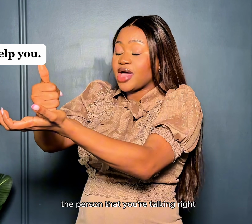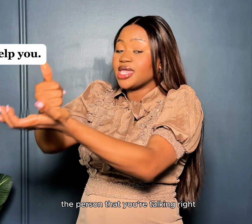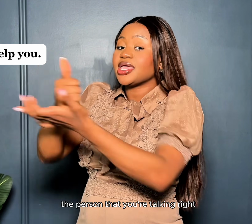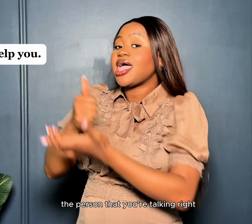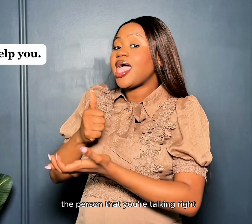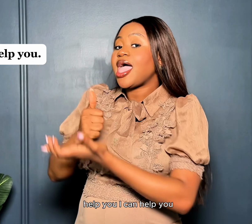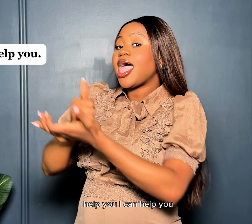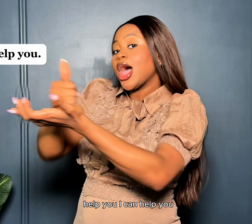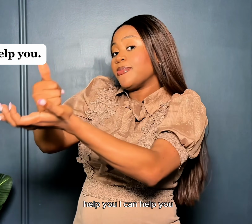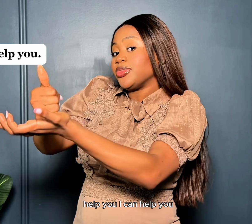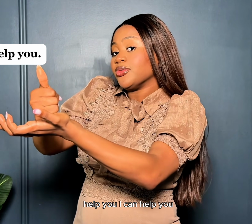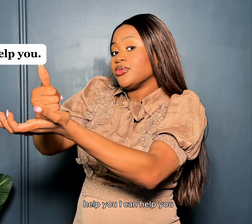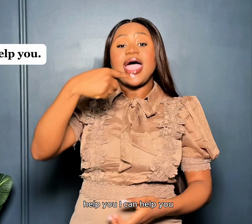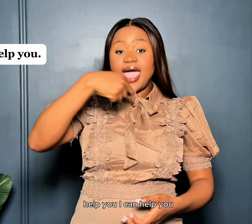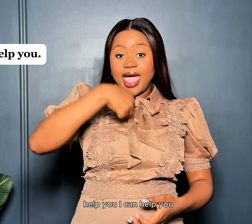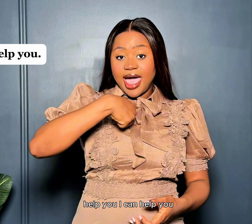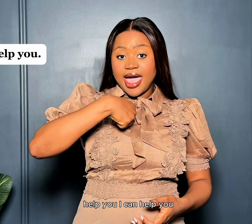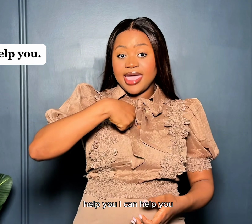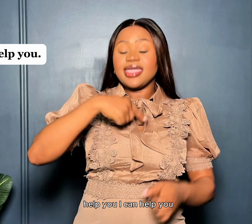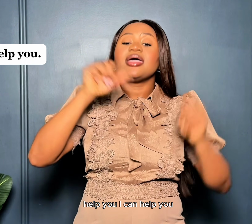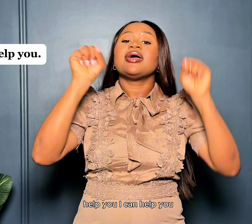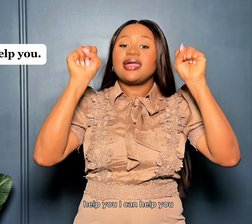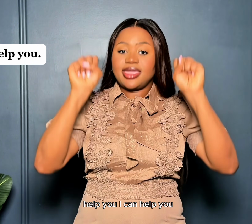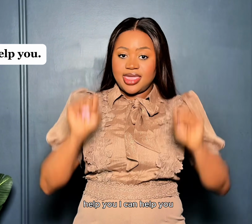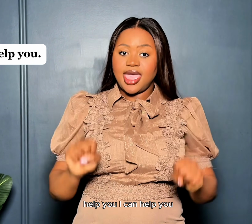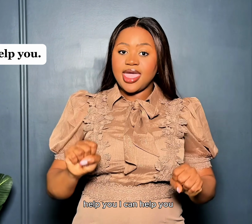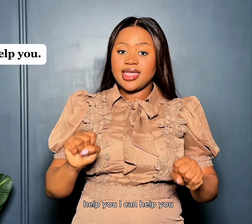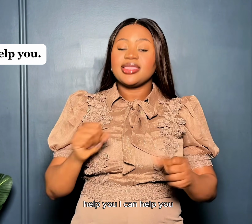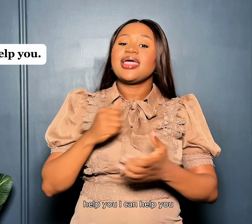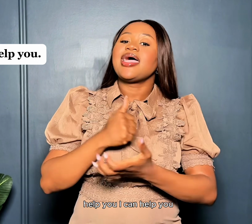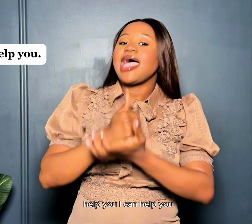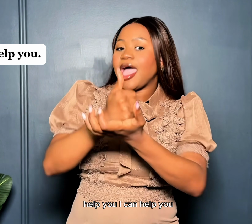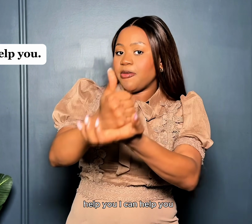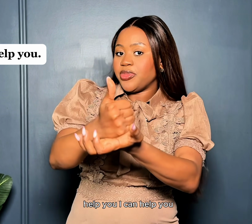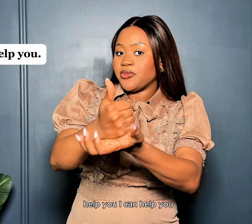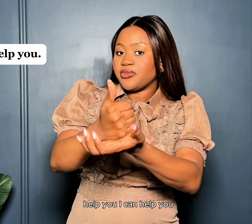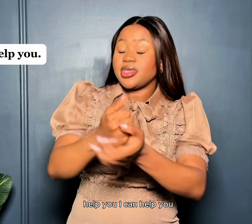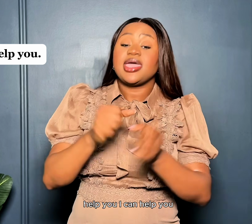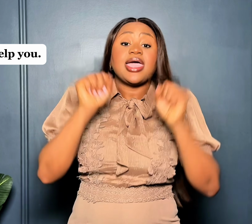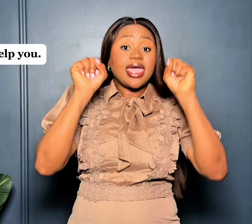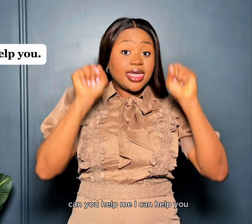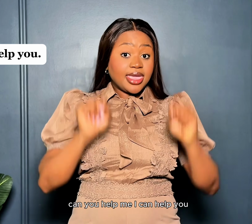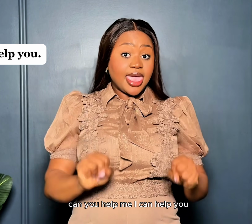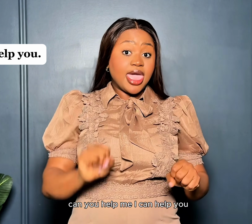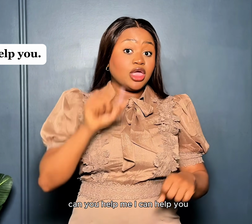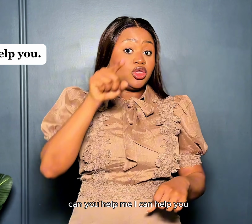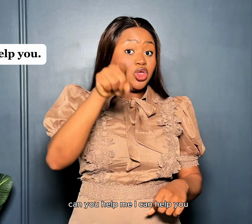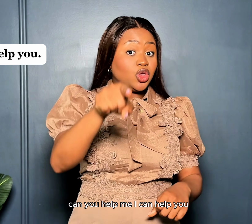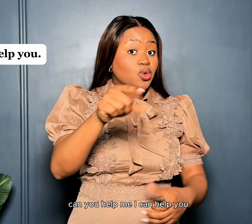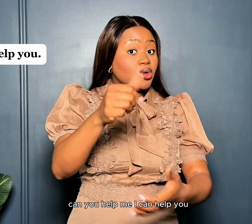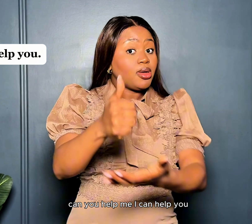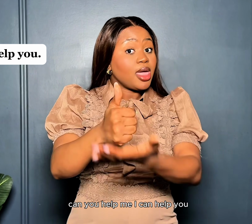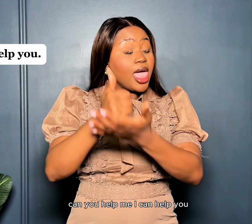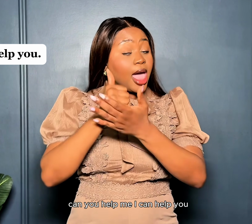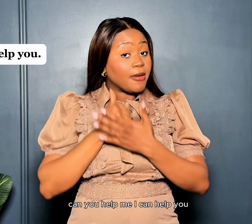right? Help you. I can help you. Can you help